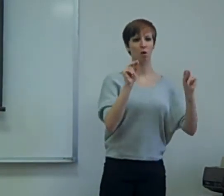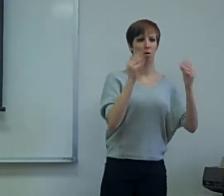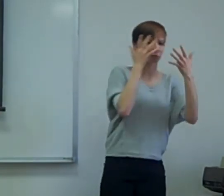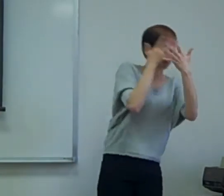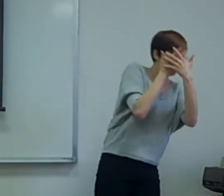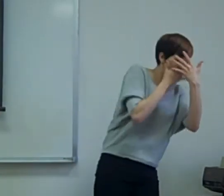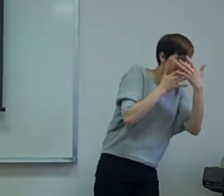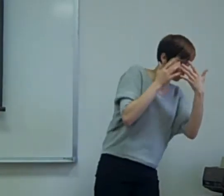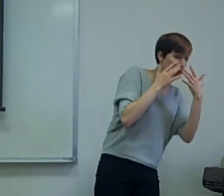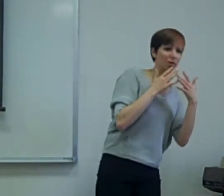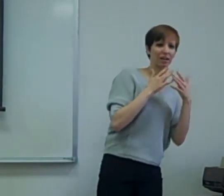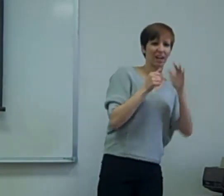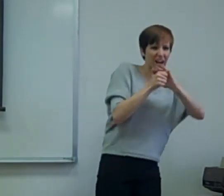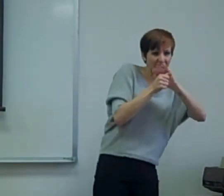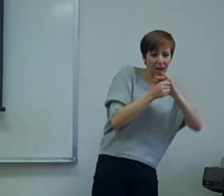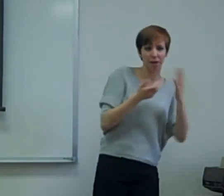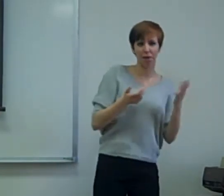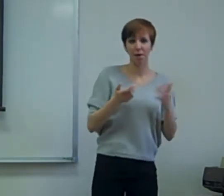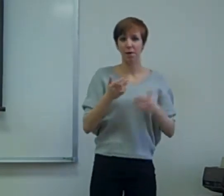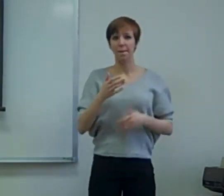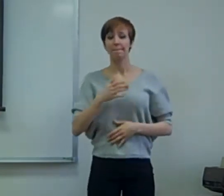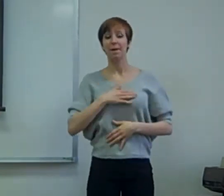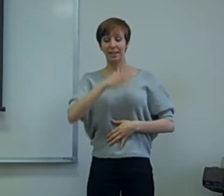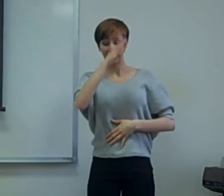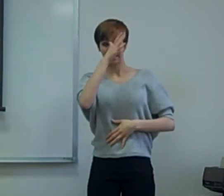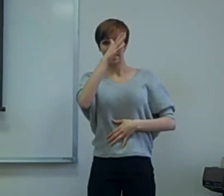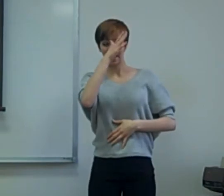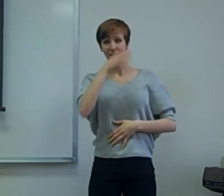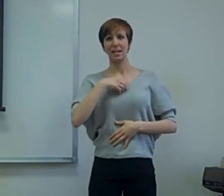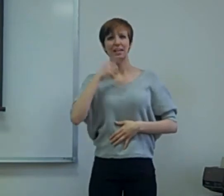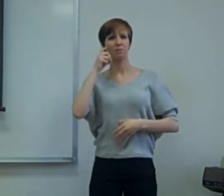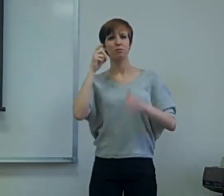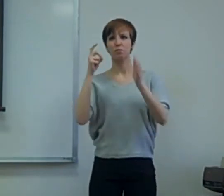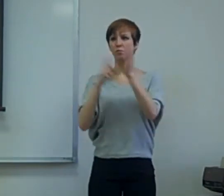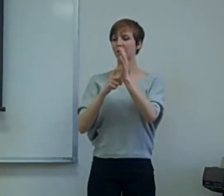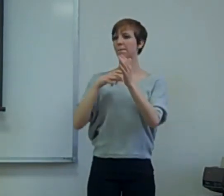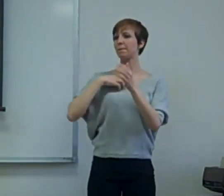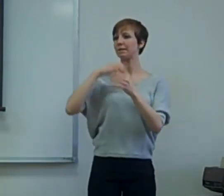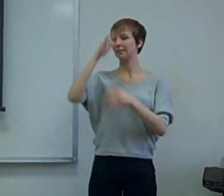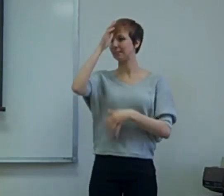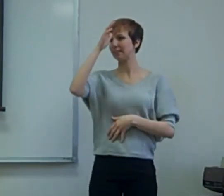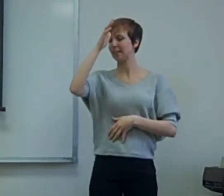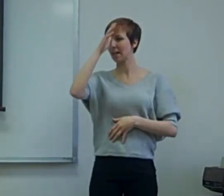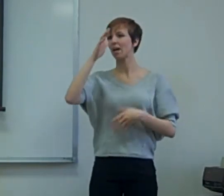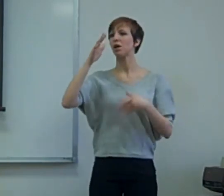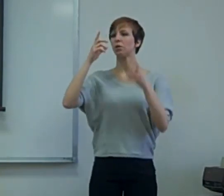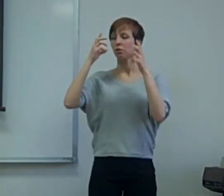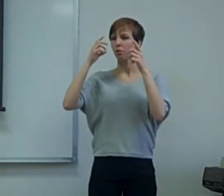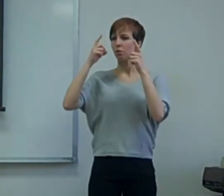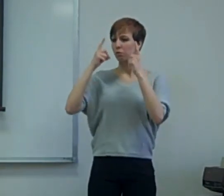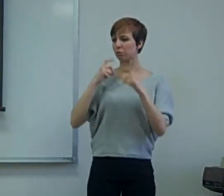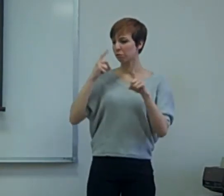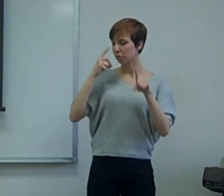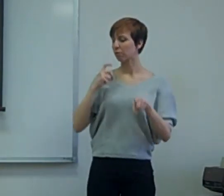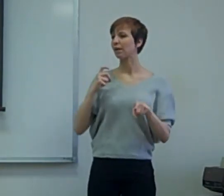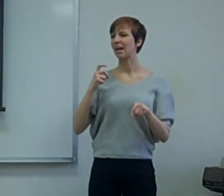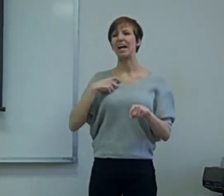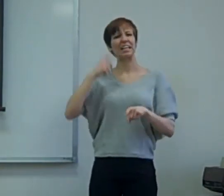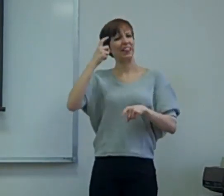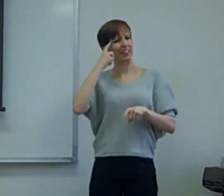saw my dad cry, I think, during Greg's funeral. I'm not 100% sure.